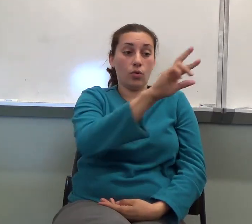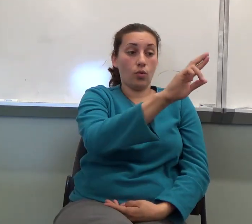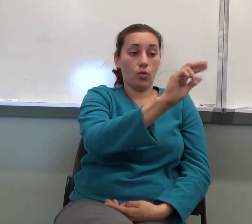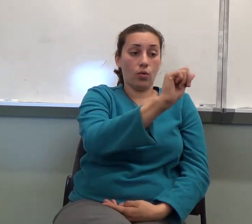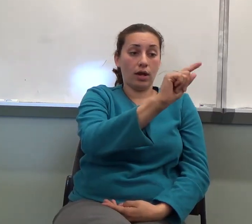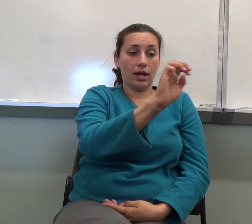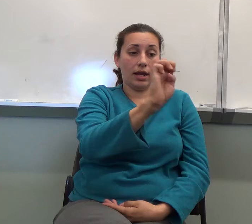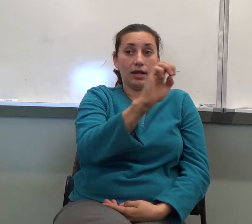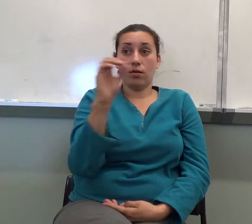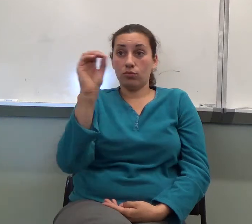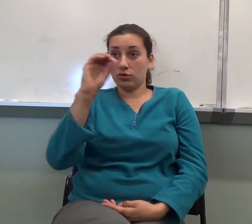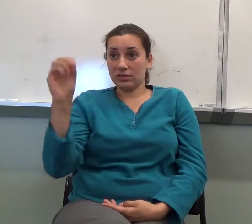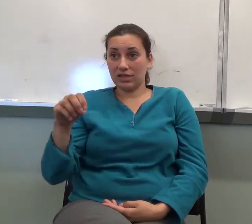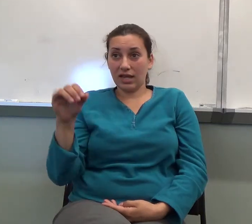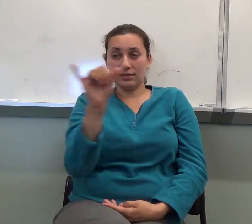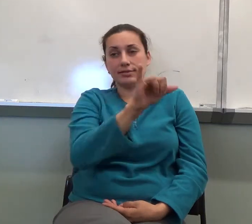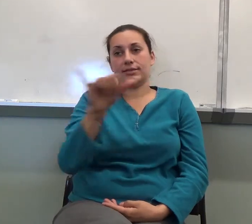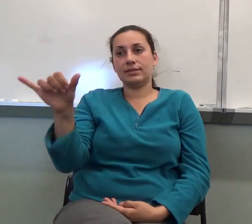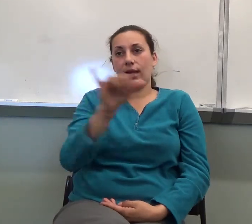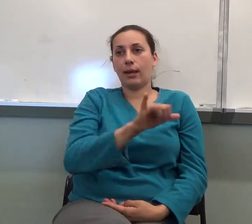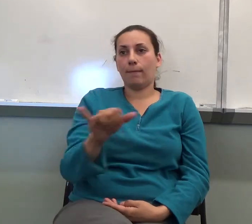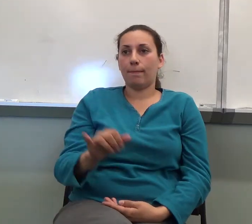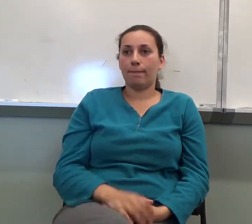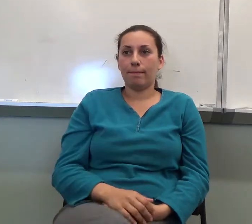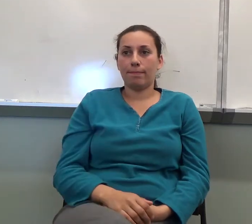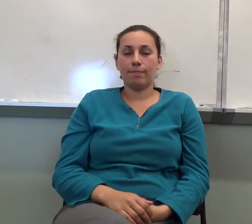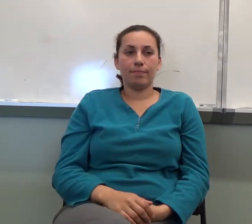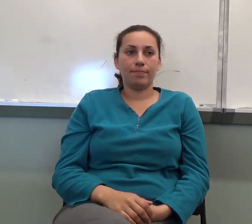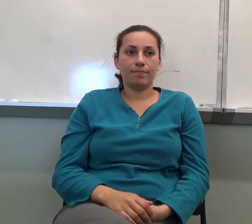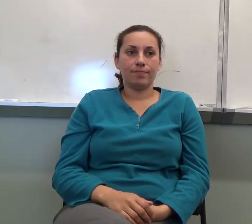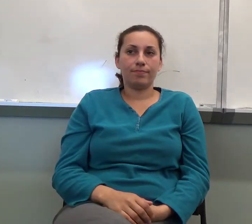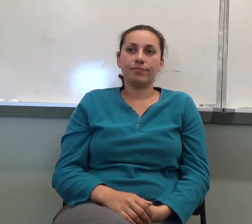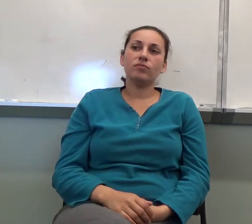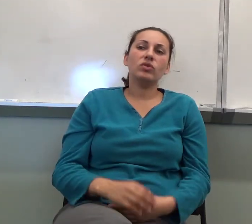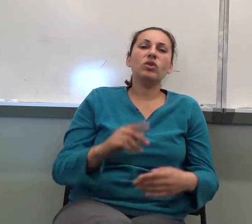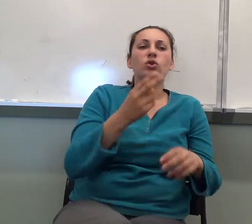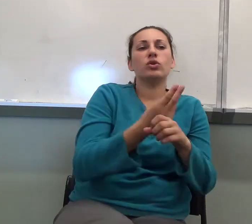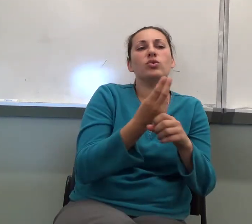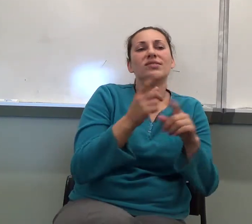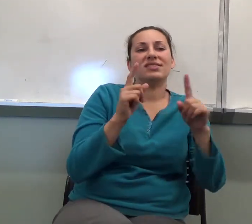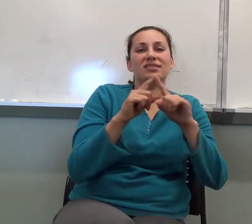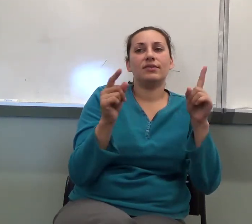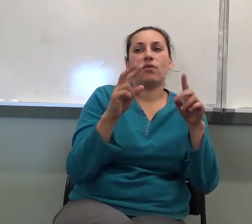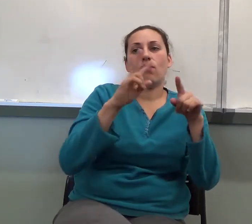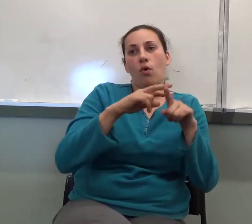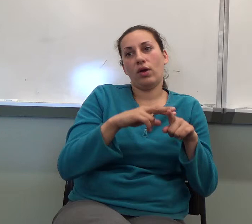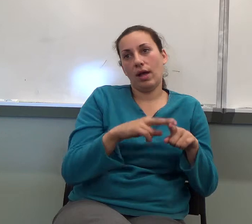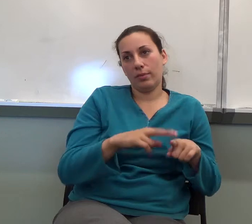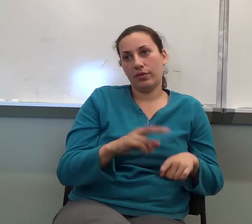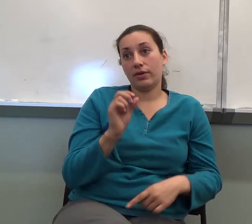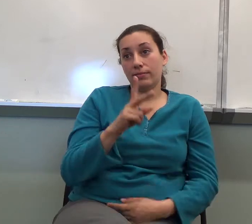So if we do an applied problem, they're just going to give us different words. Let's go down to here.